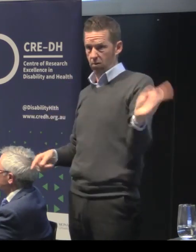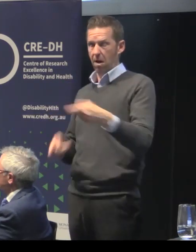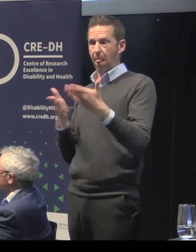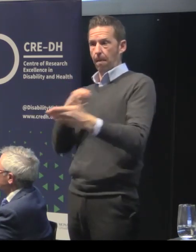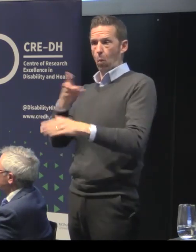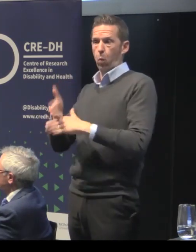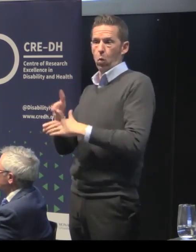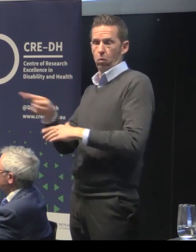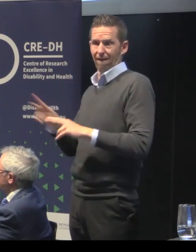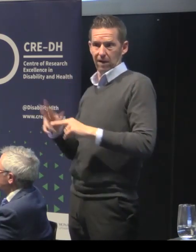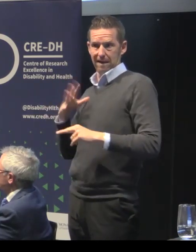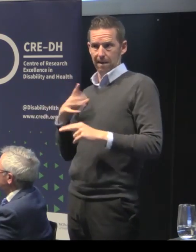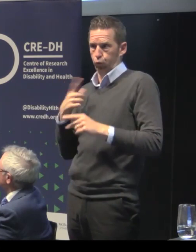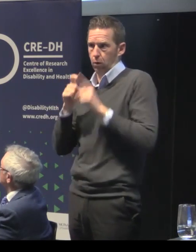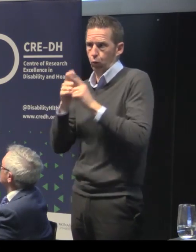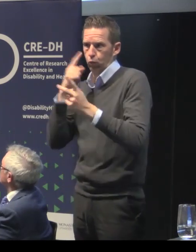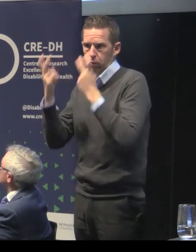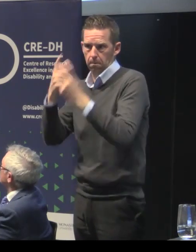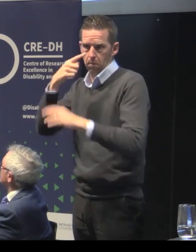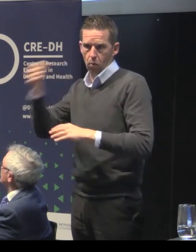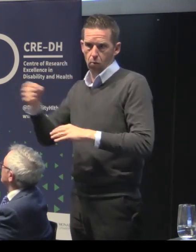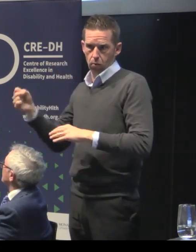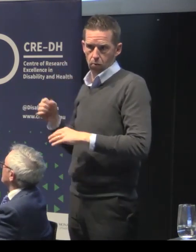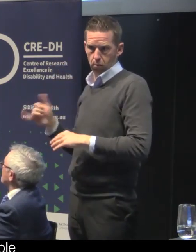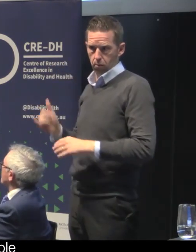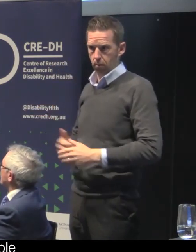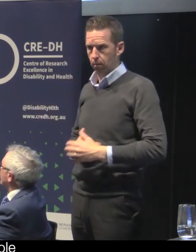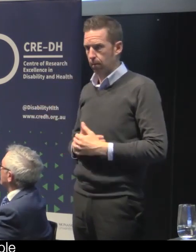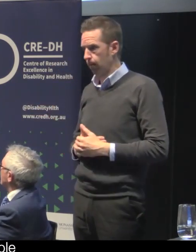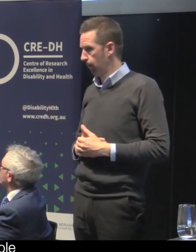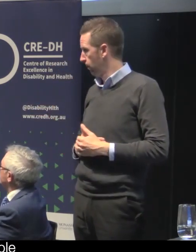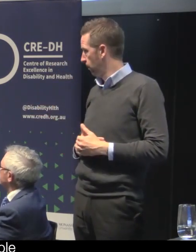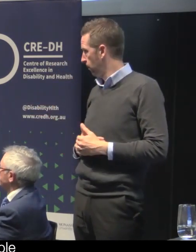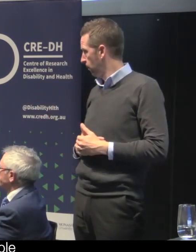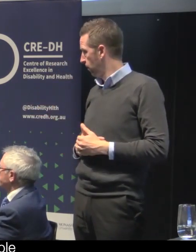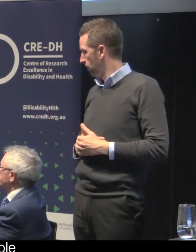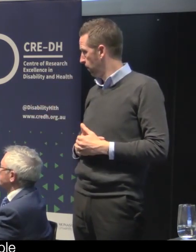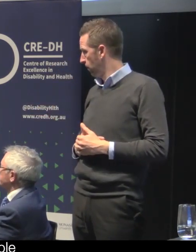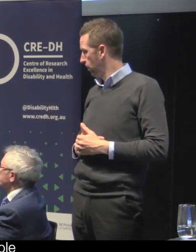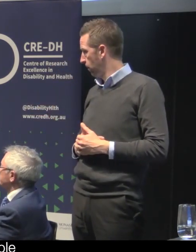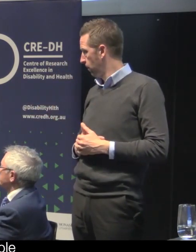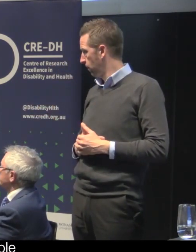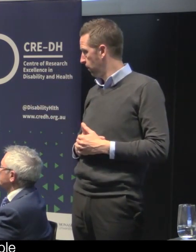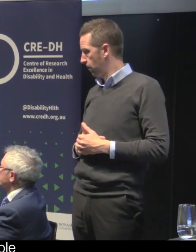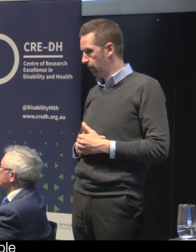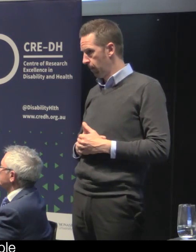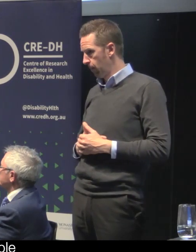I know it's not popular, and I know that people are freaking out by